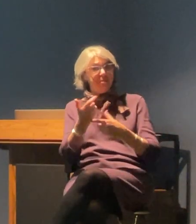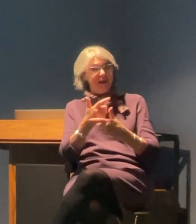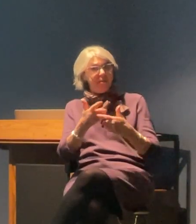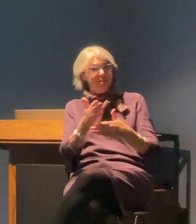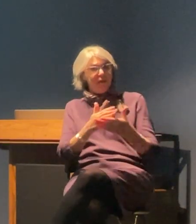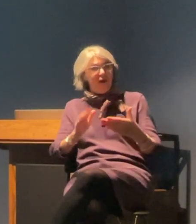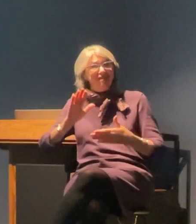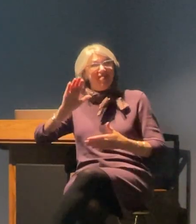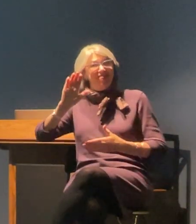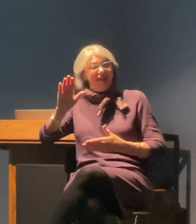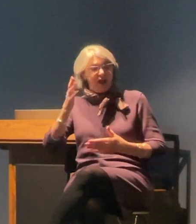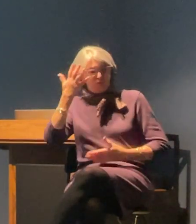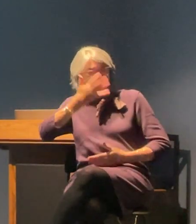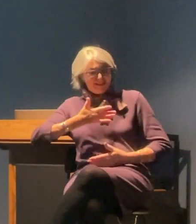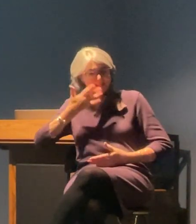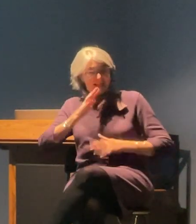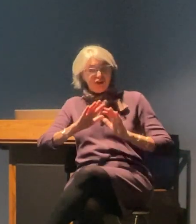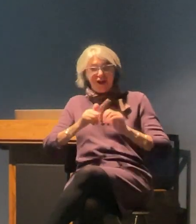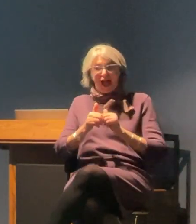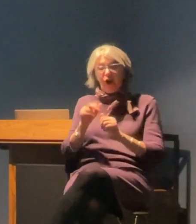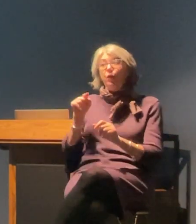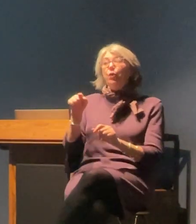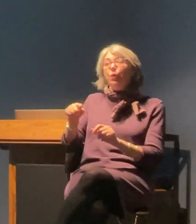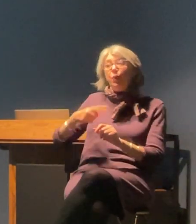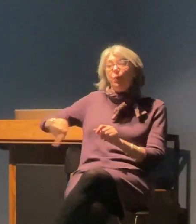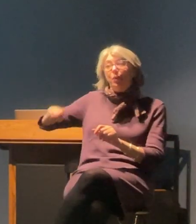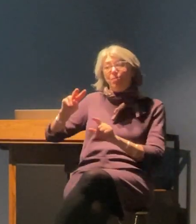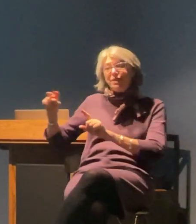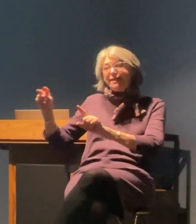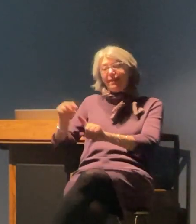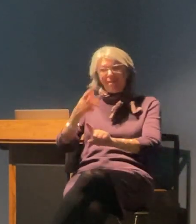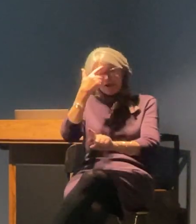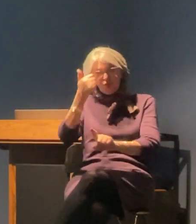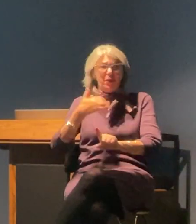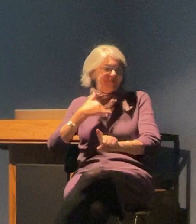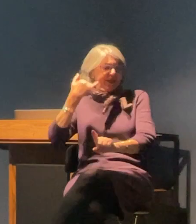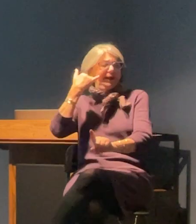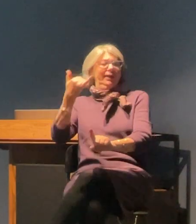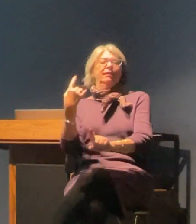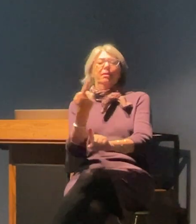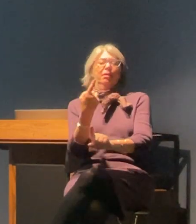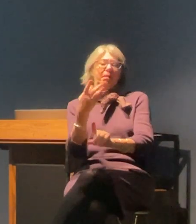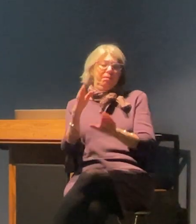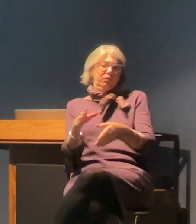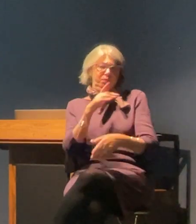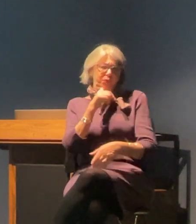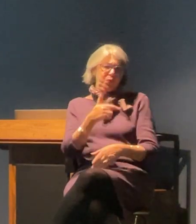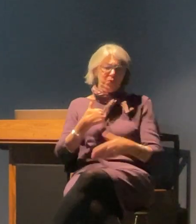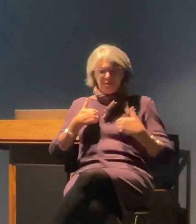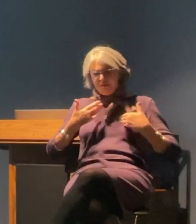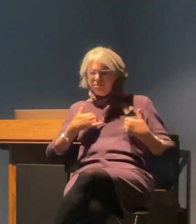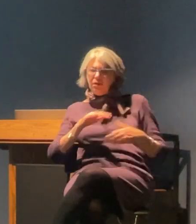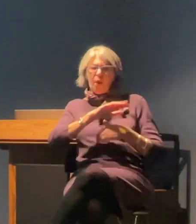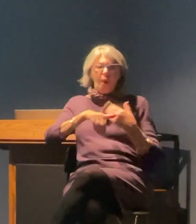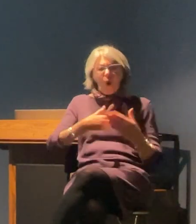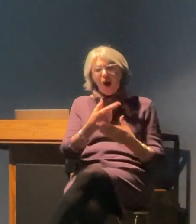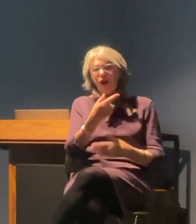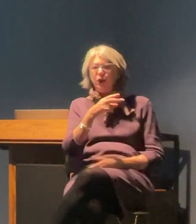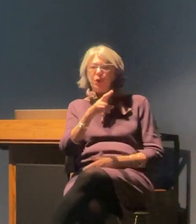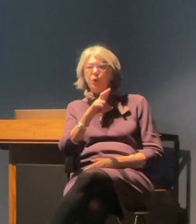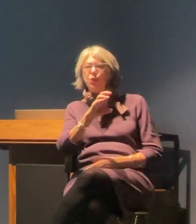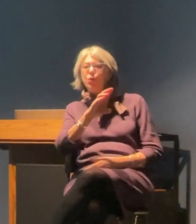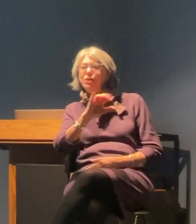of their presentation and how you receive them, right? Because you have preconceived notions about somebody who's rocking all Gucci